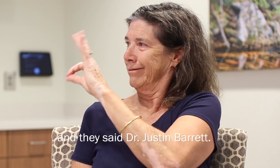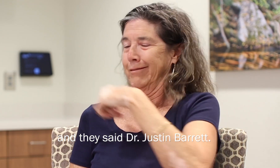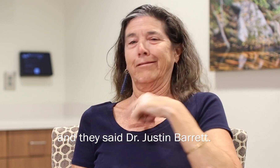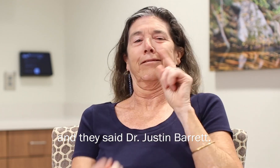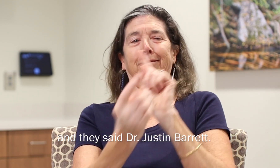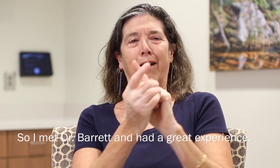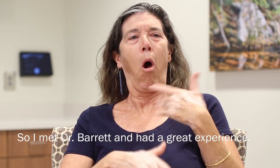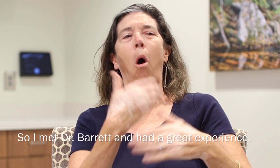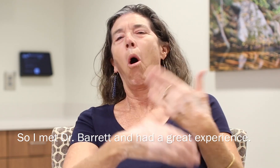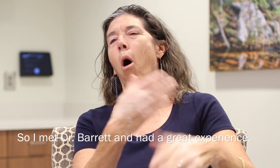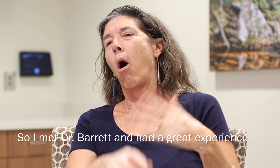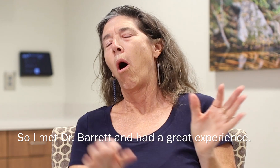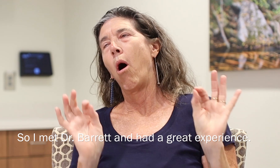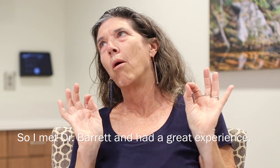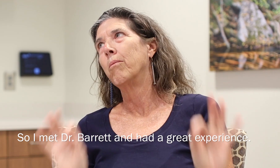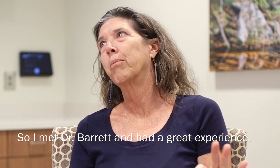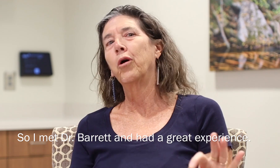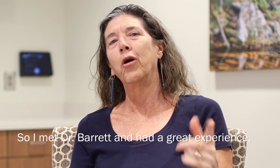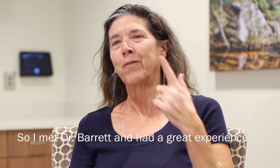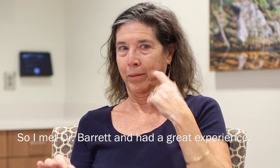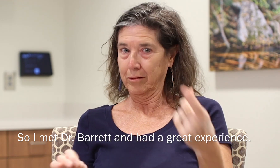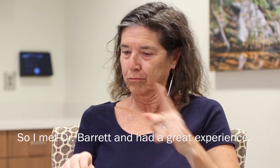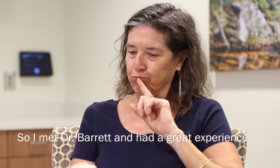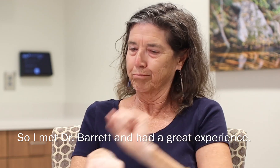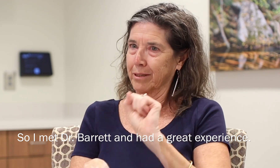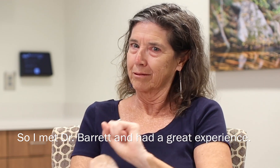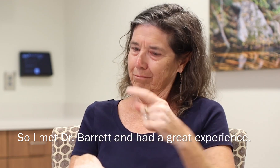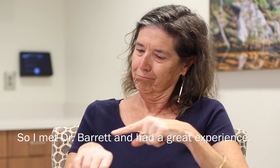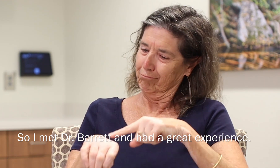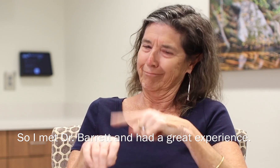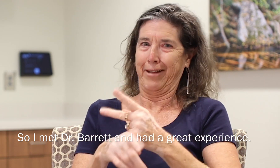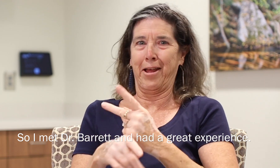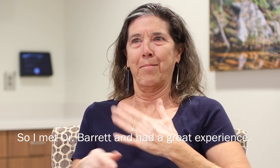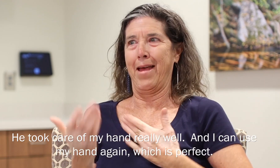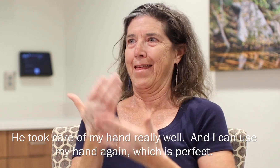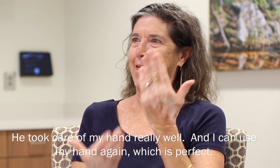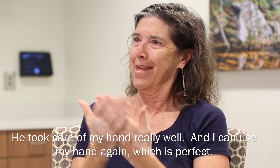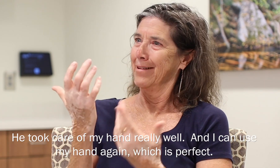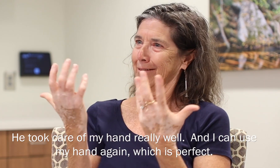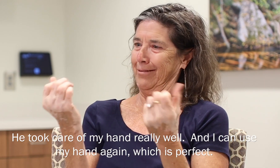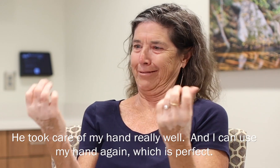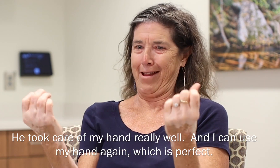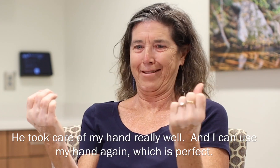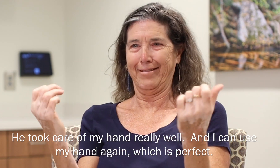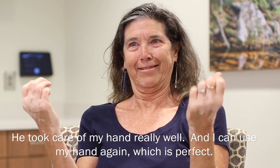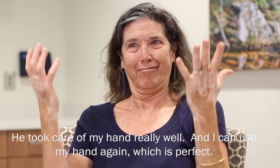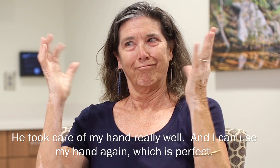Barrett. So I met Dr. Barrett and had a great experience. He took care of my hand really well,